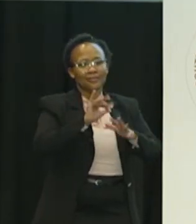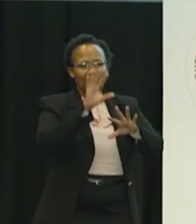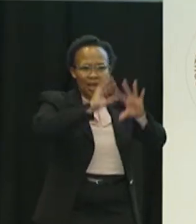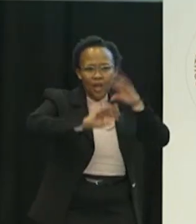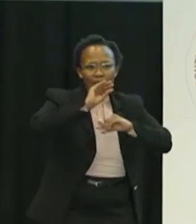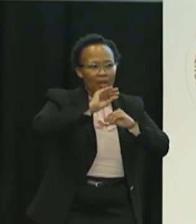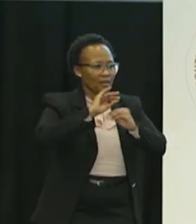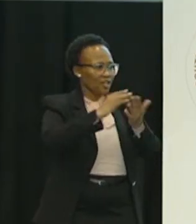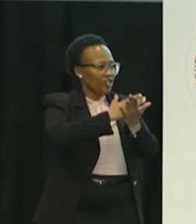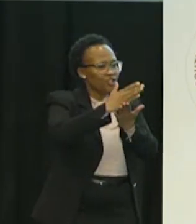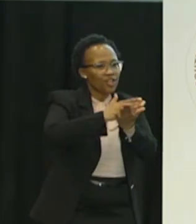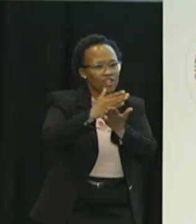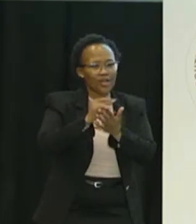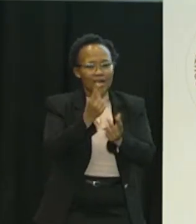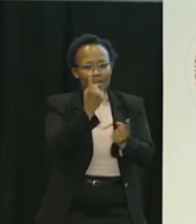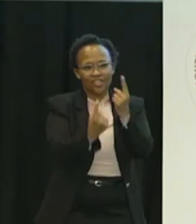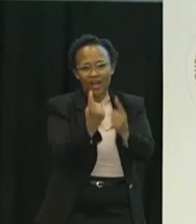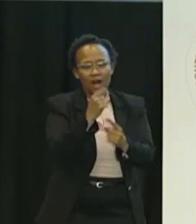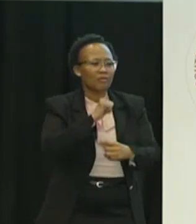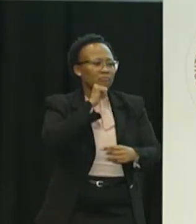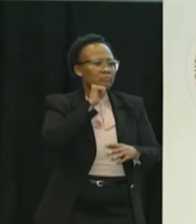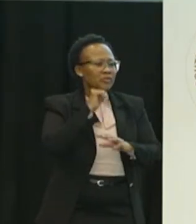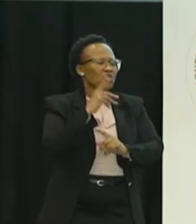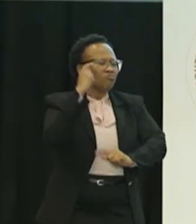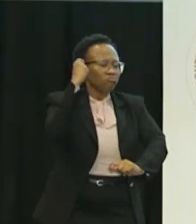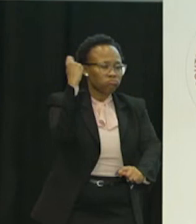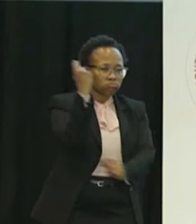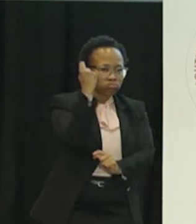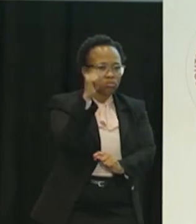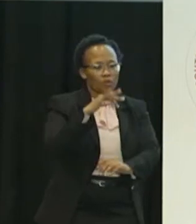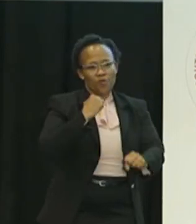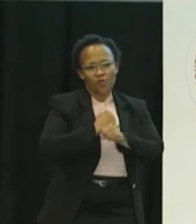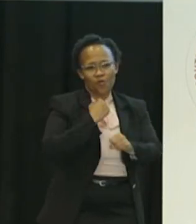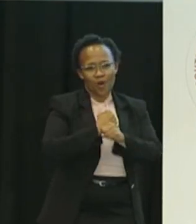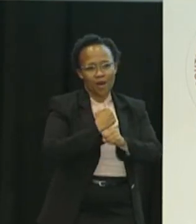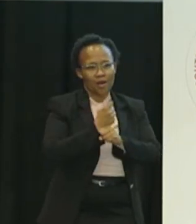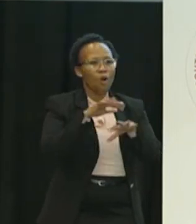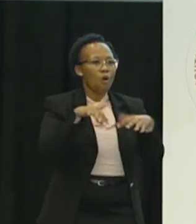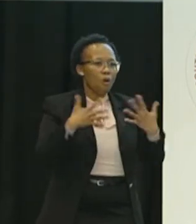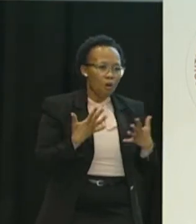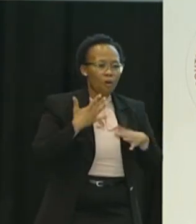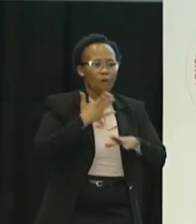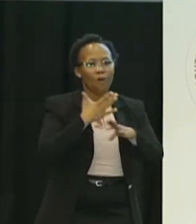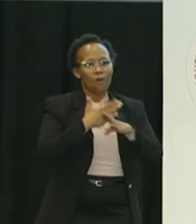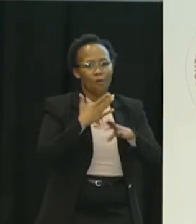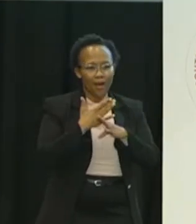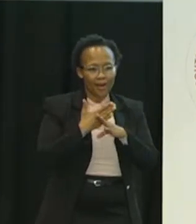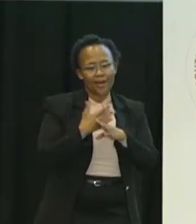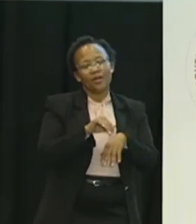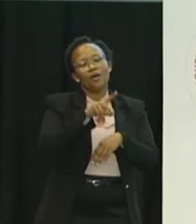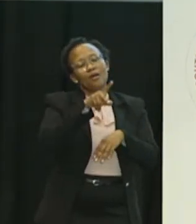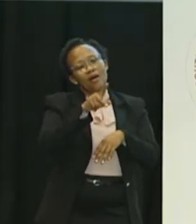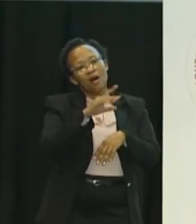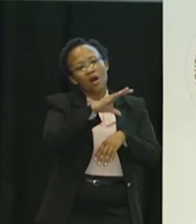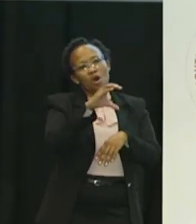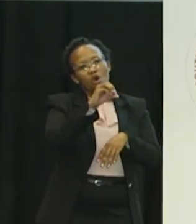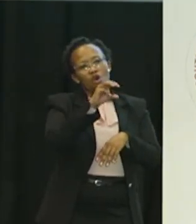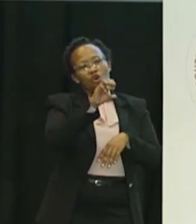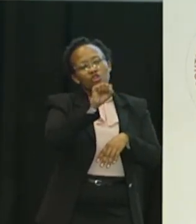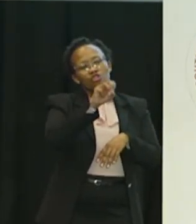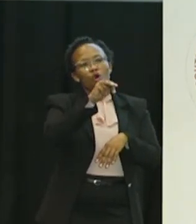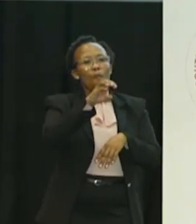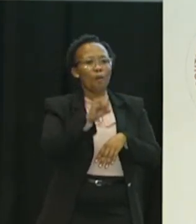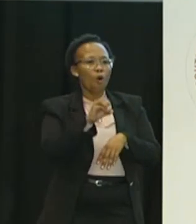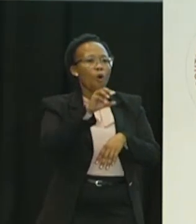in the deep rural environments or whether you are working in much more cosmopolitan spaces? How are we, as Madame Hilga